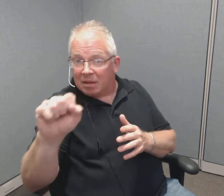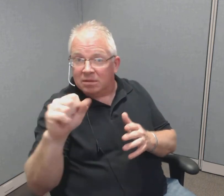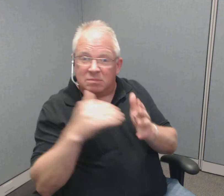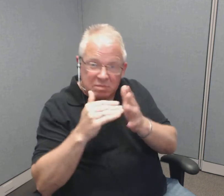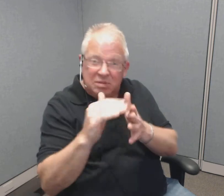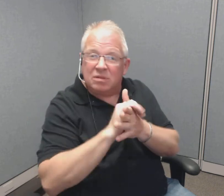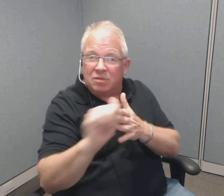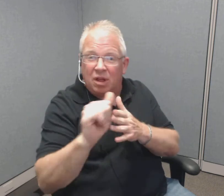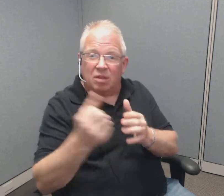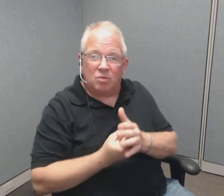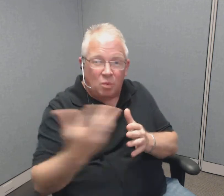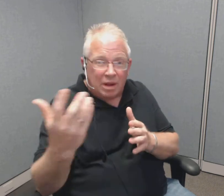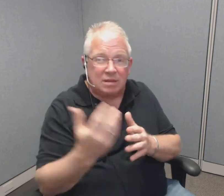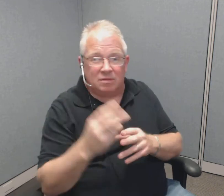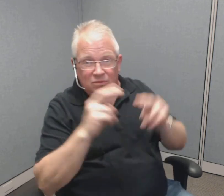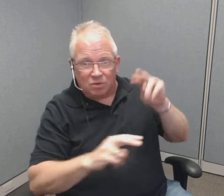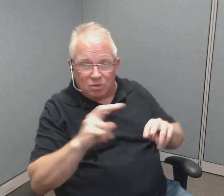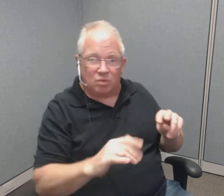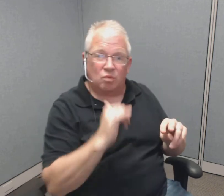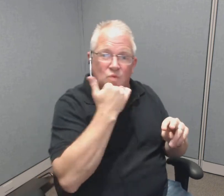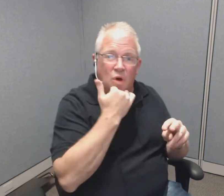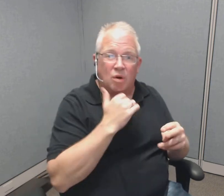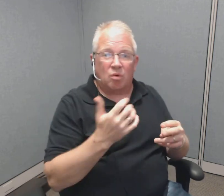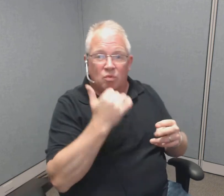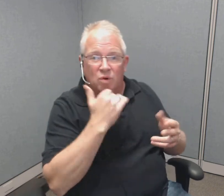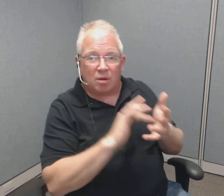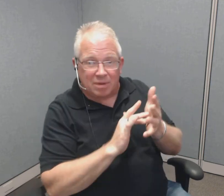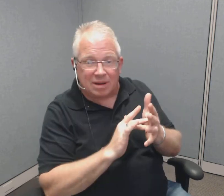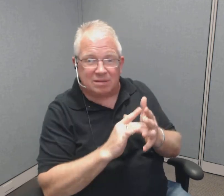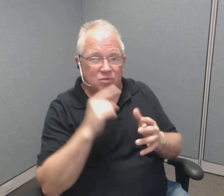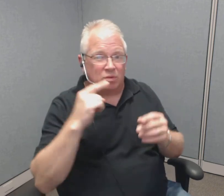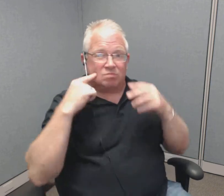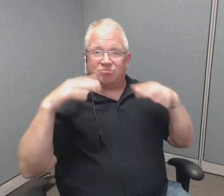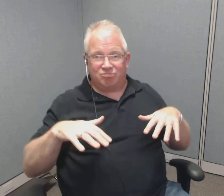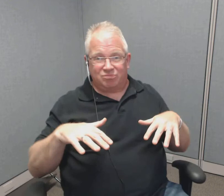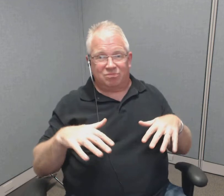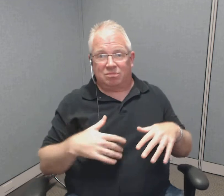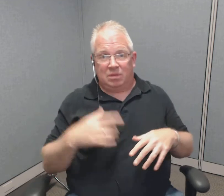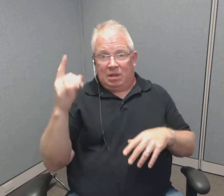year for screening and the wrong drugs and the wrong everything. It's astounding. And we just can't go on like this.